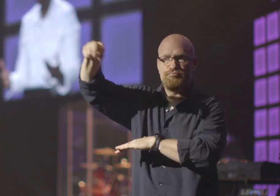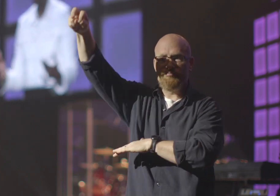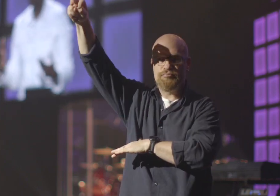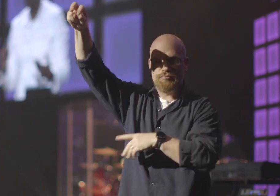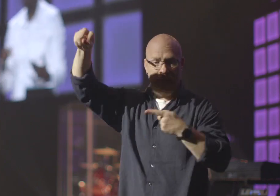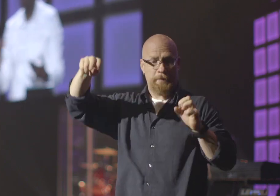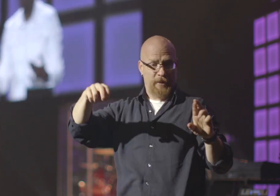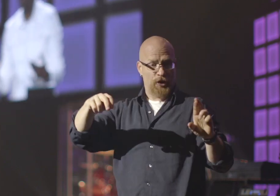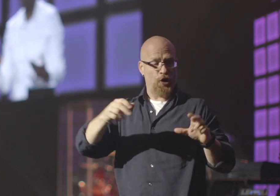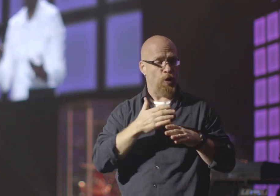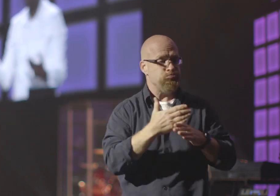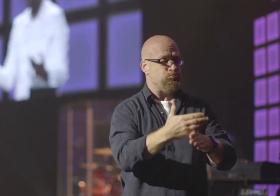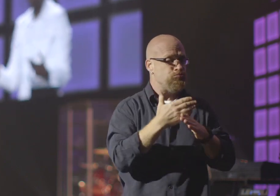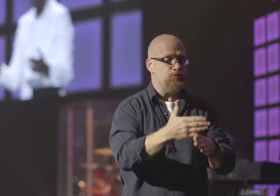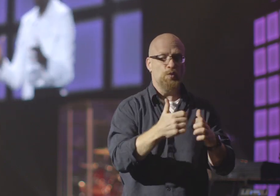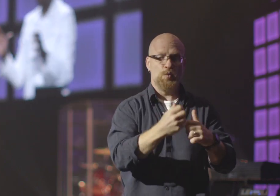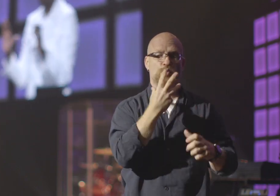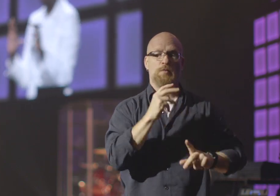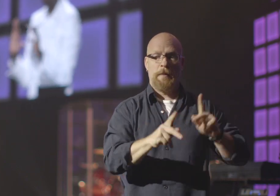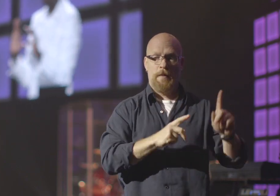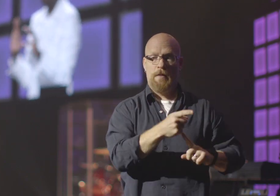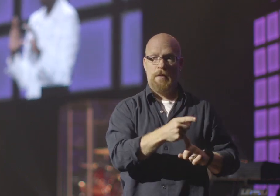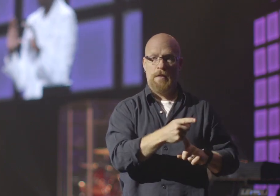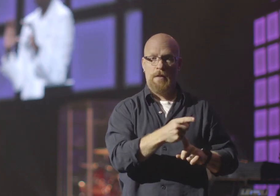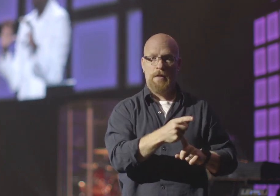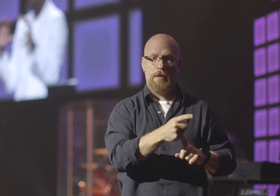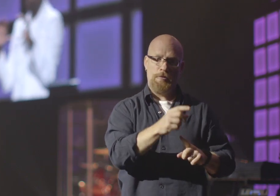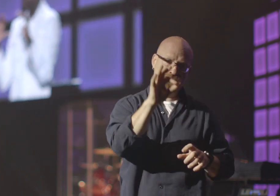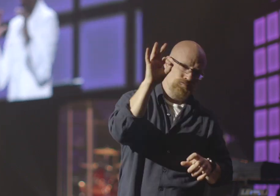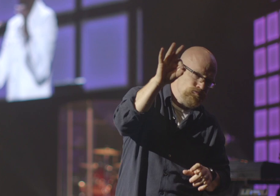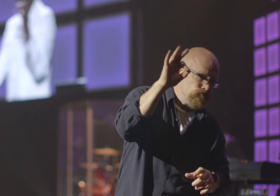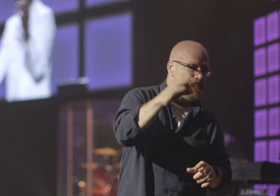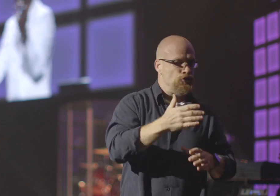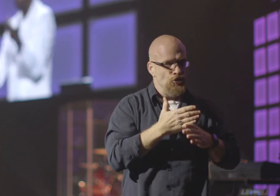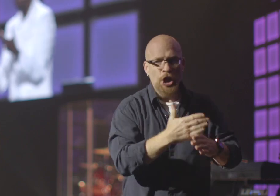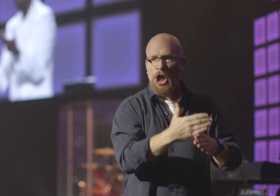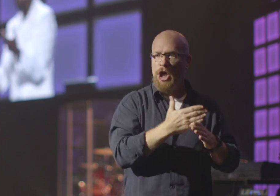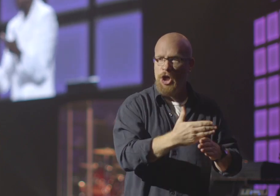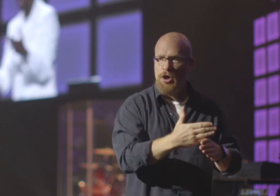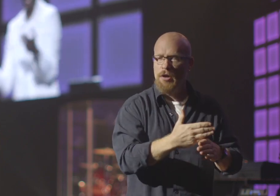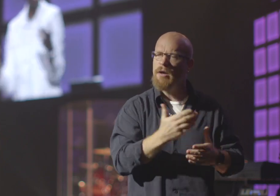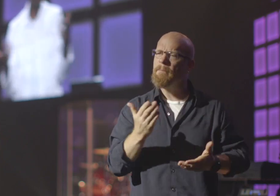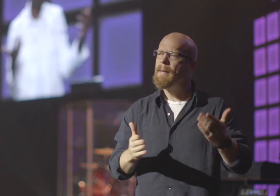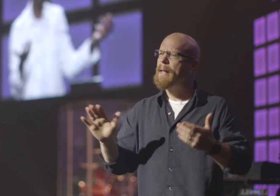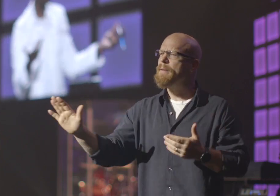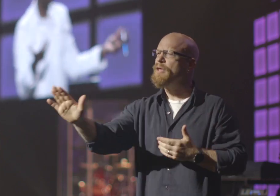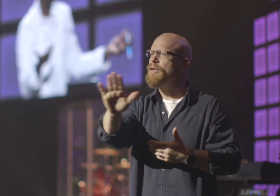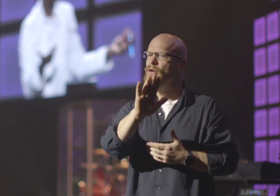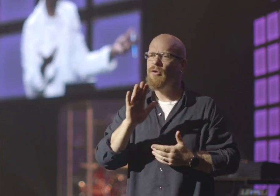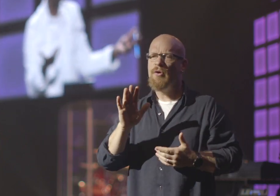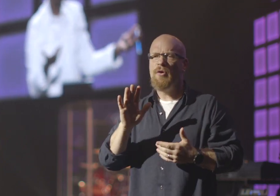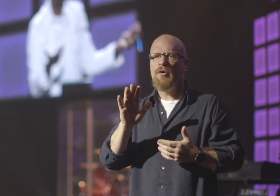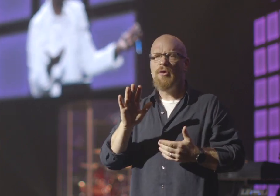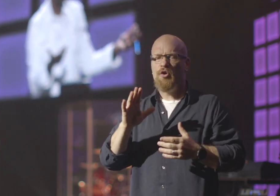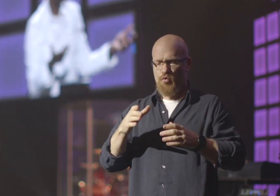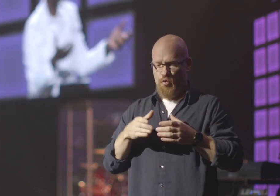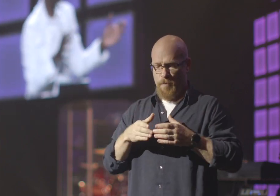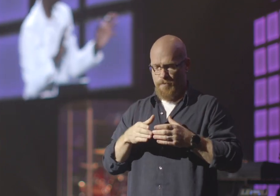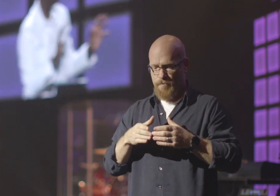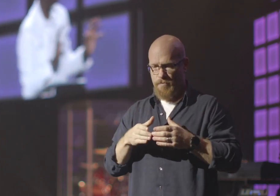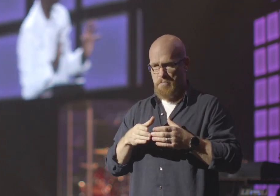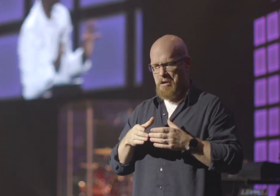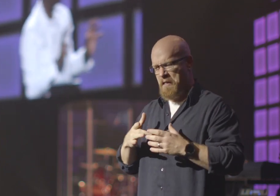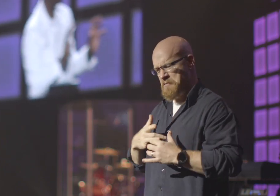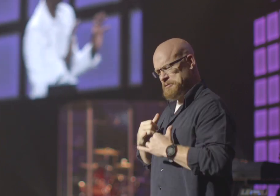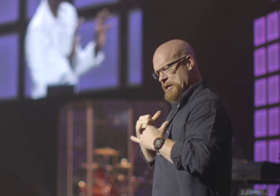news to the Jewish nation. So there could be some people that are around you that may not look like you, and God has